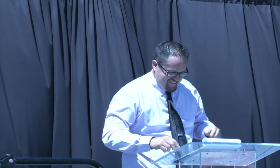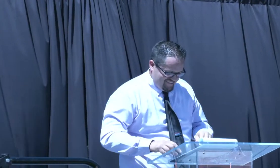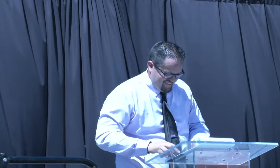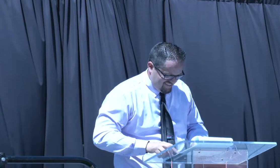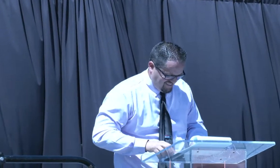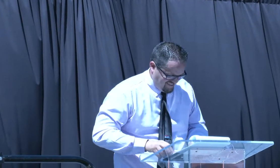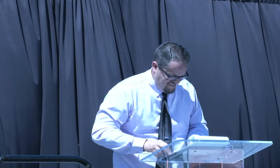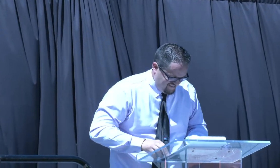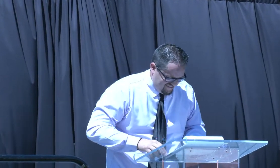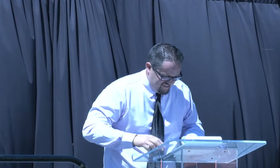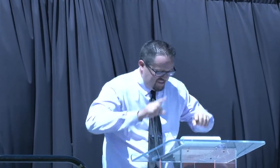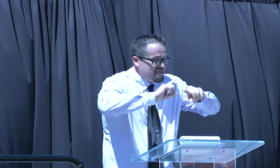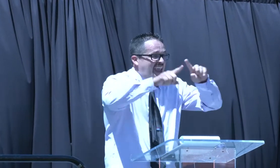hoops.